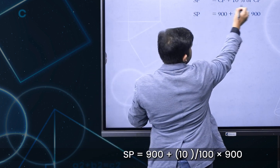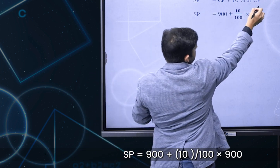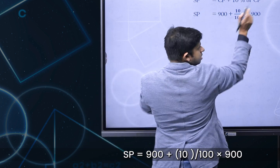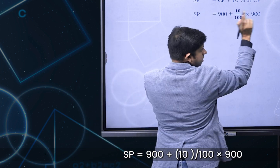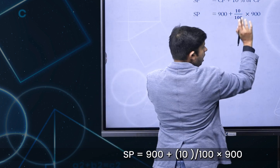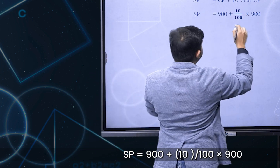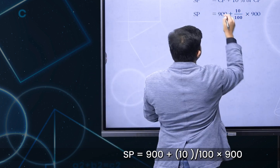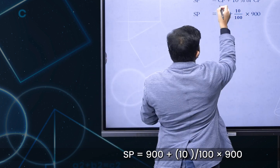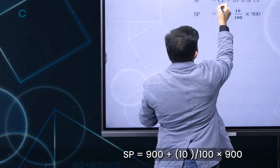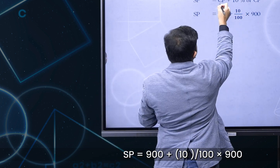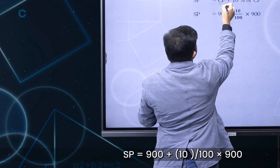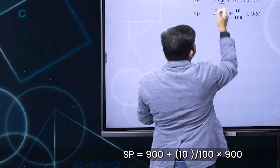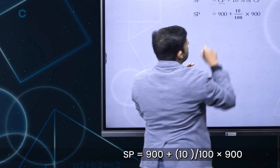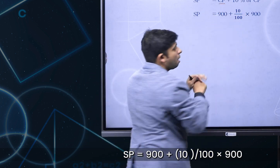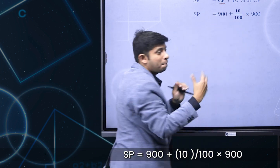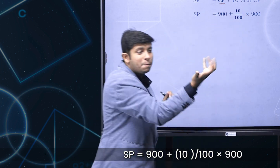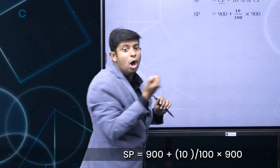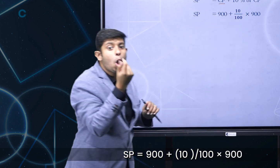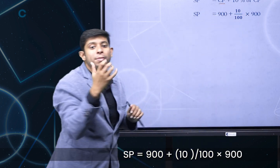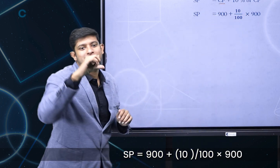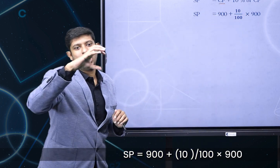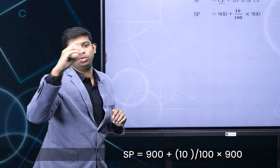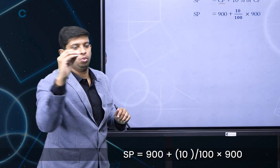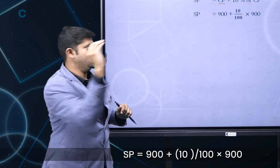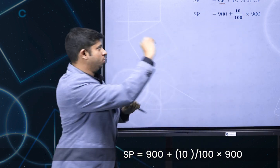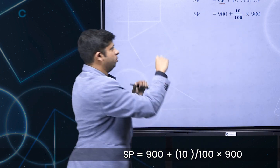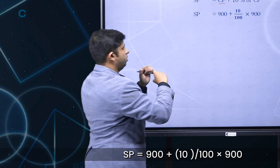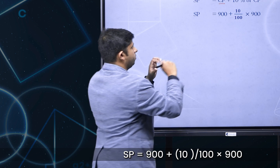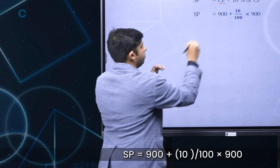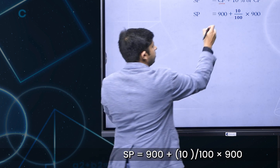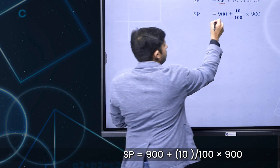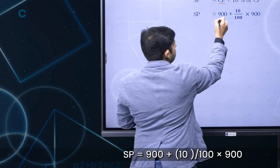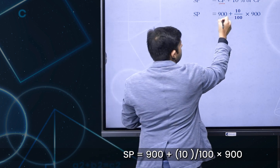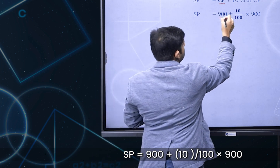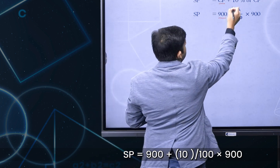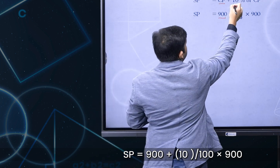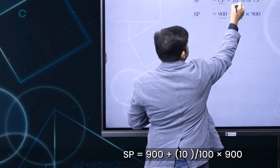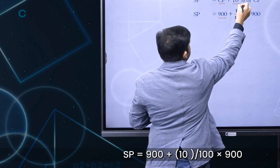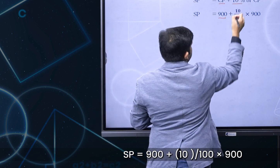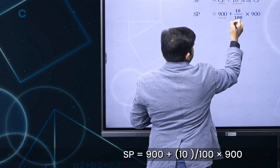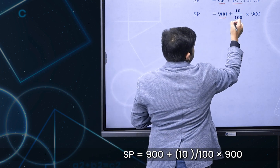Selling price equals to 900 plus 10 by 100 into 900.